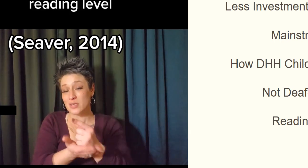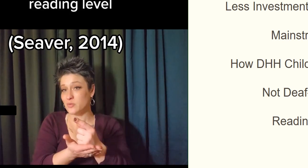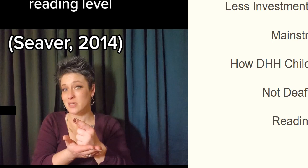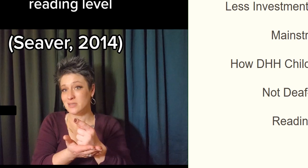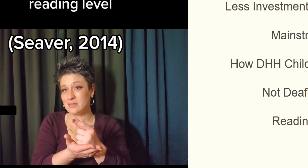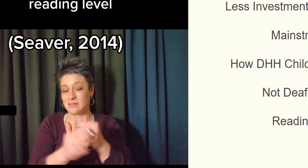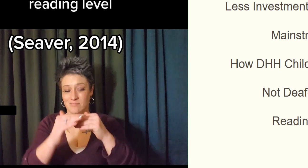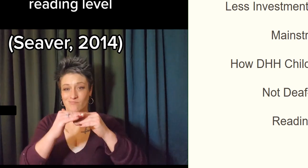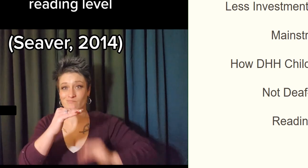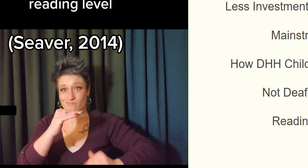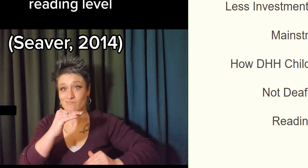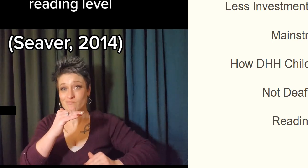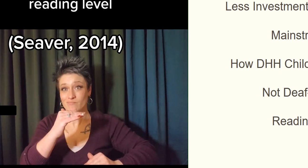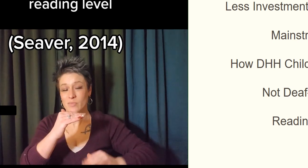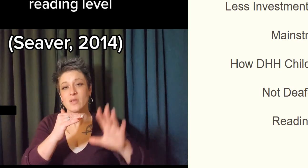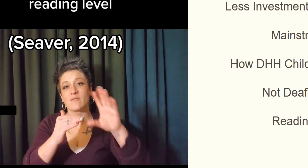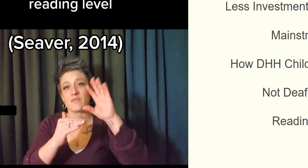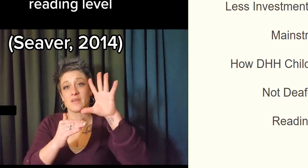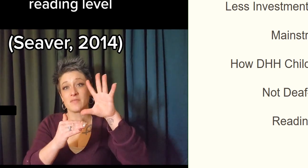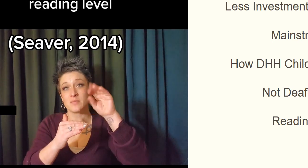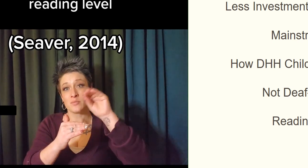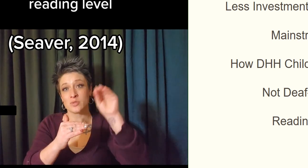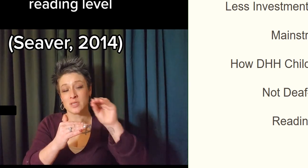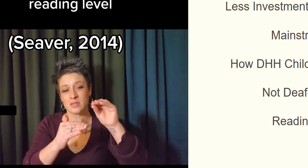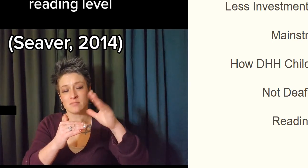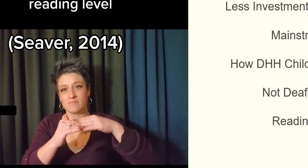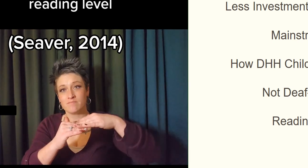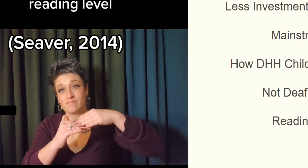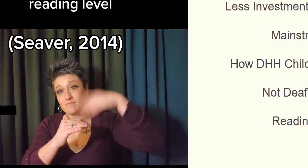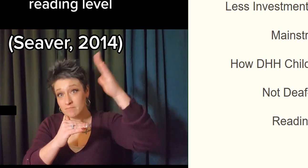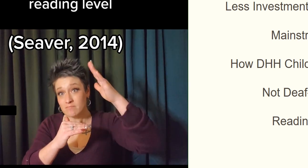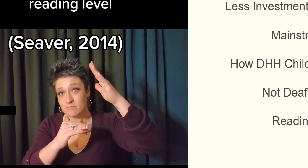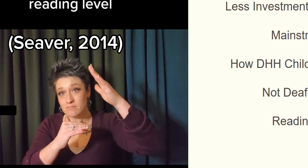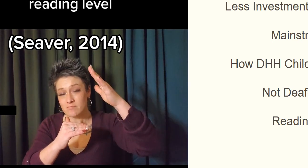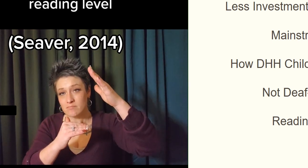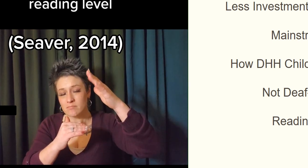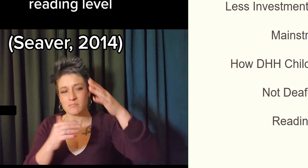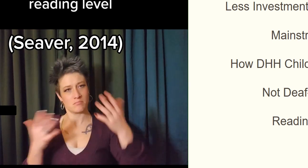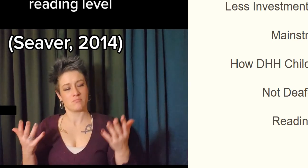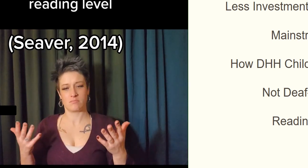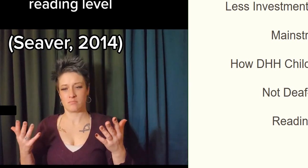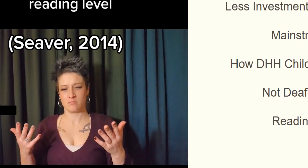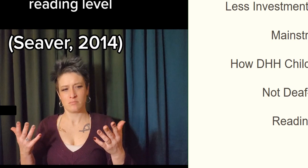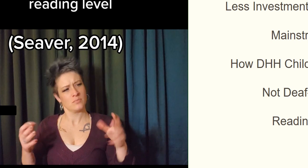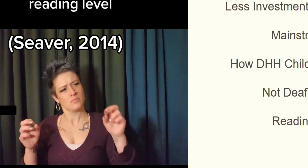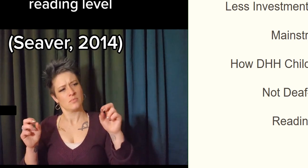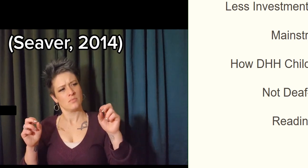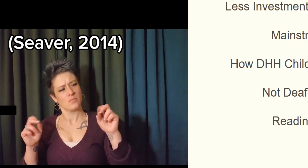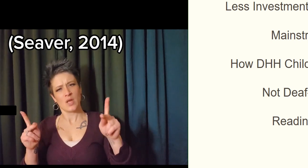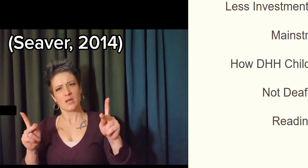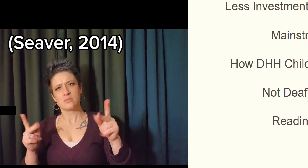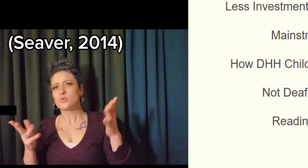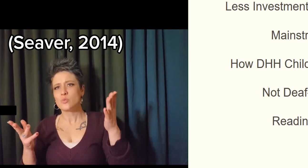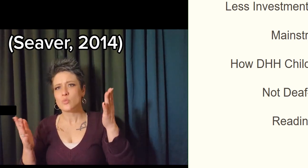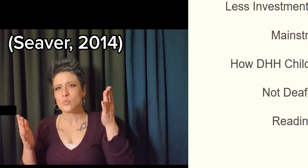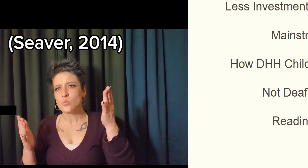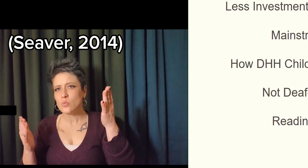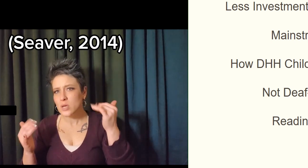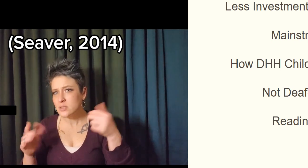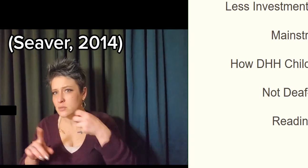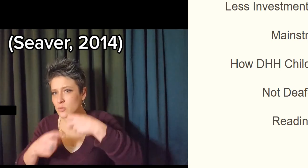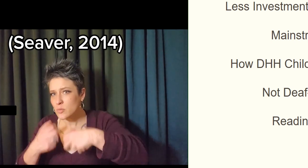the 50% of deaf students graduate below a 4th grade reading level, and 50% are